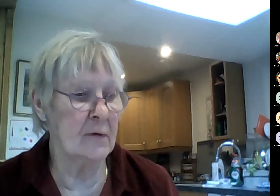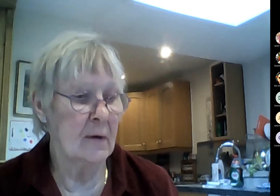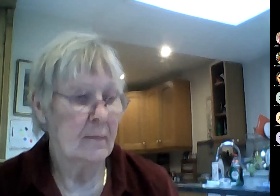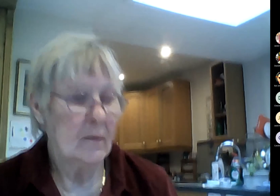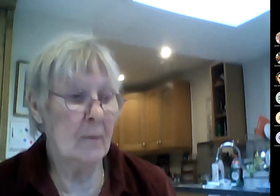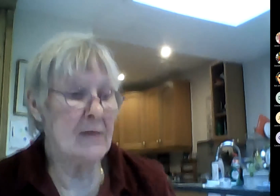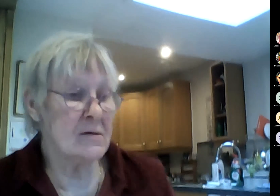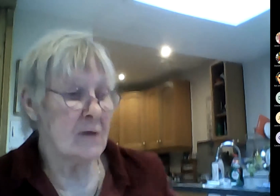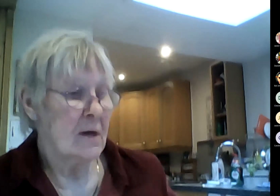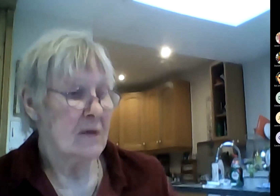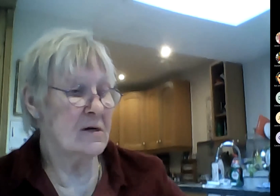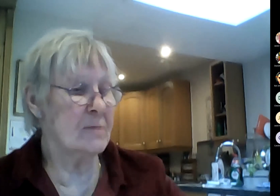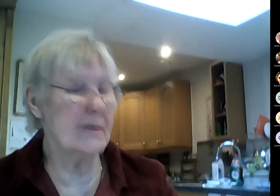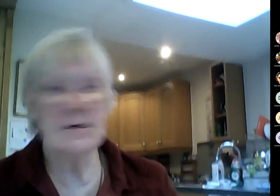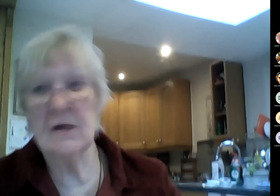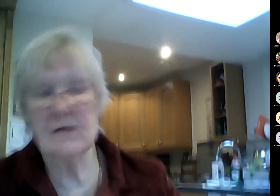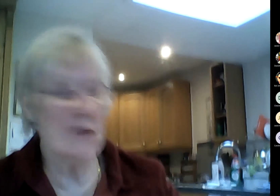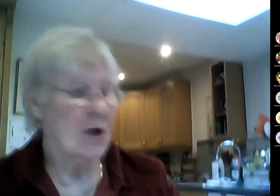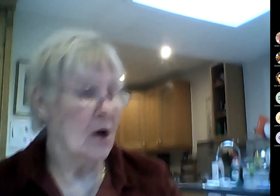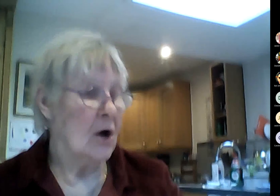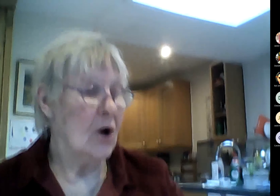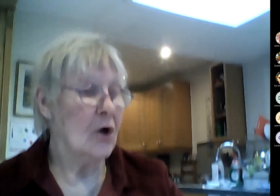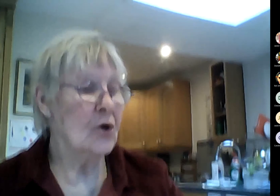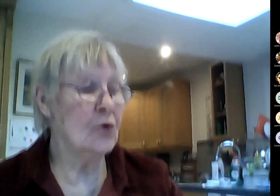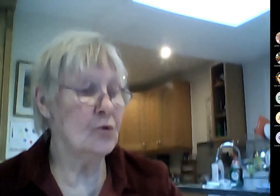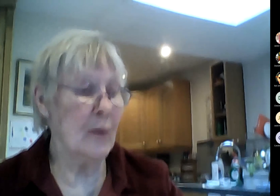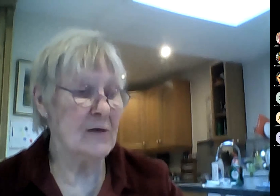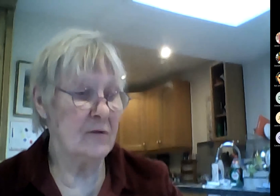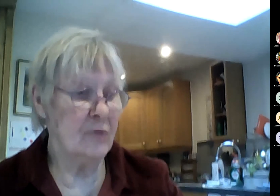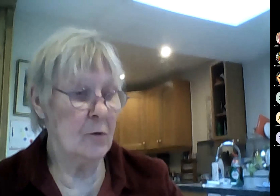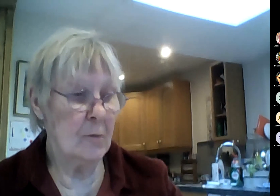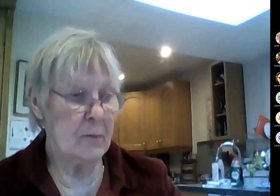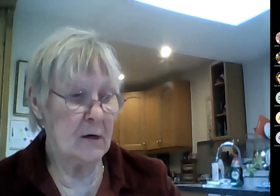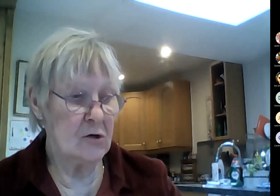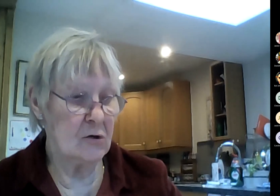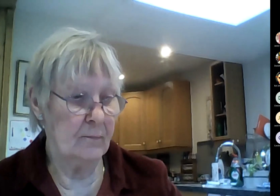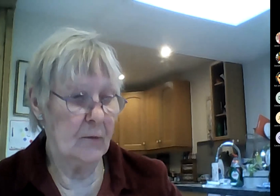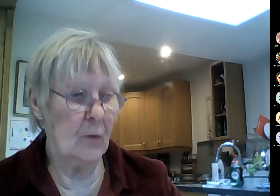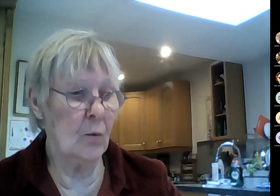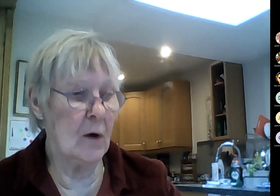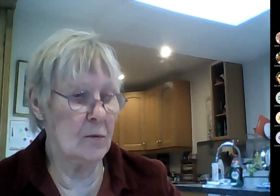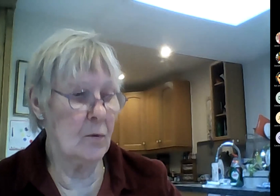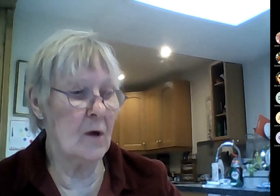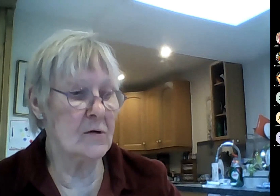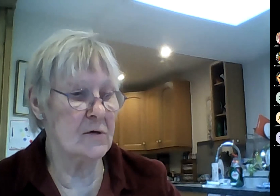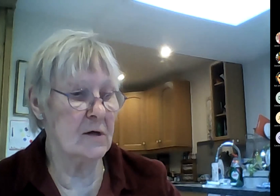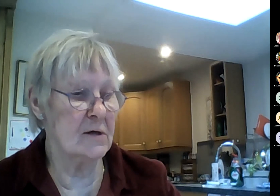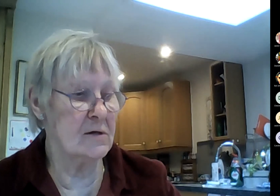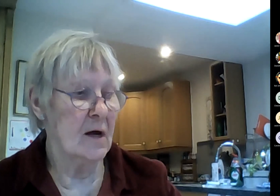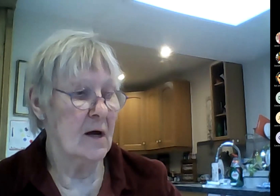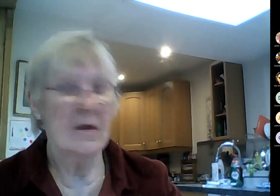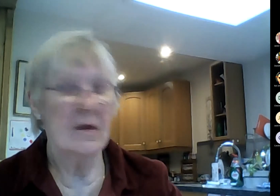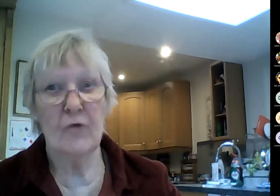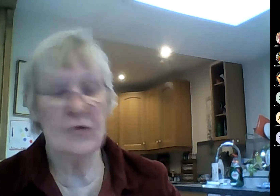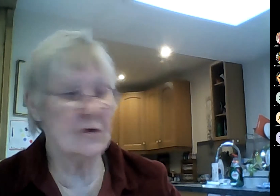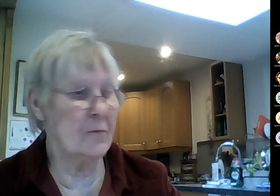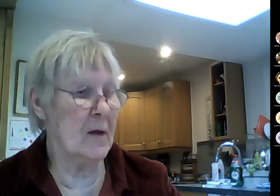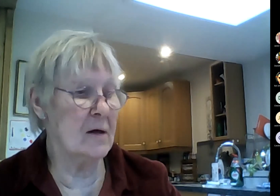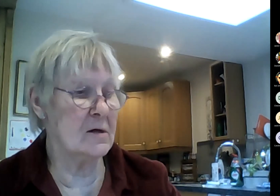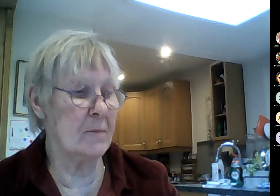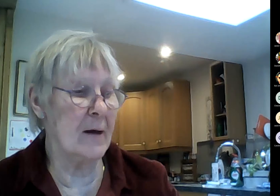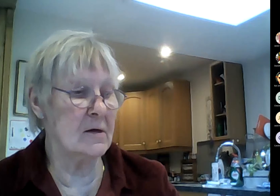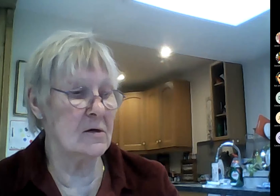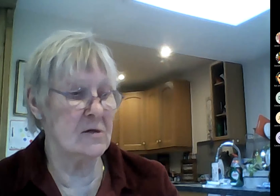their lives. At best, disability is a huge waste of human potential. At worst, it is